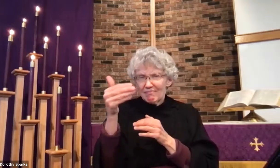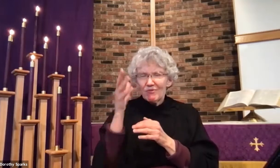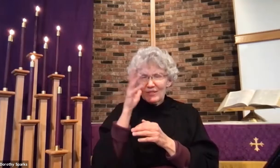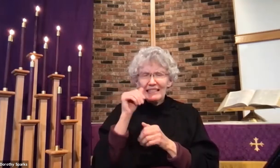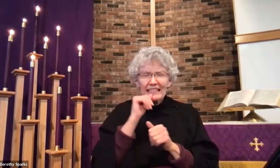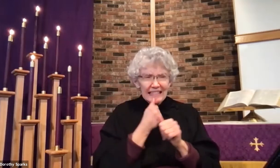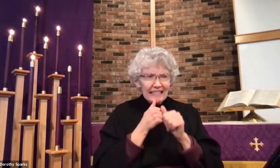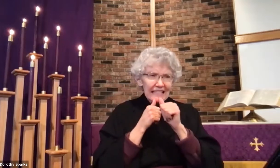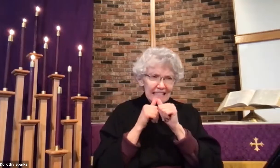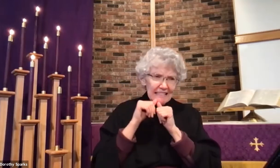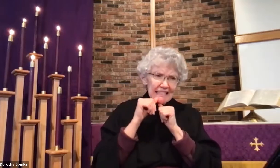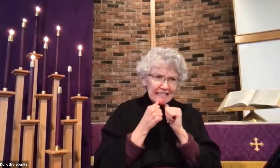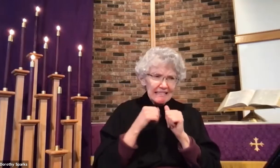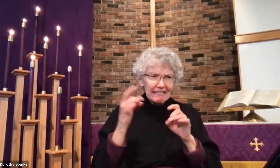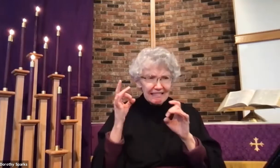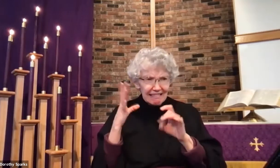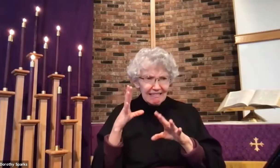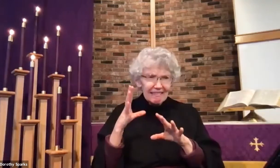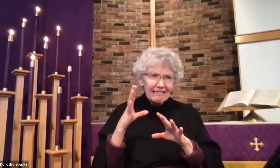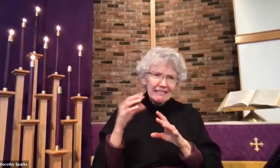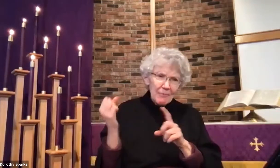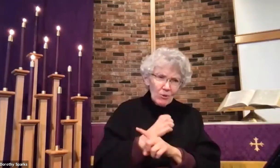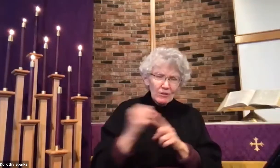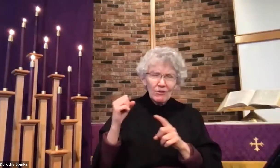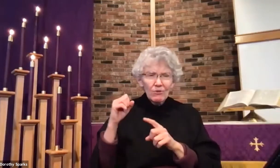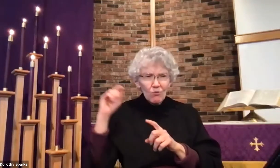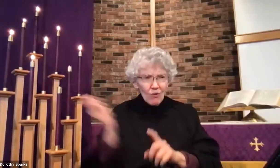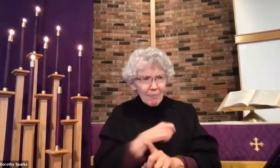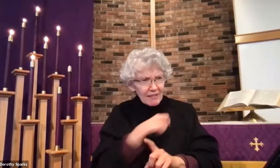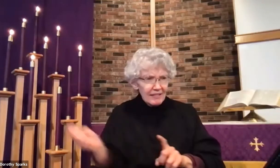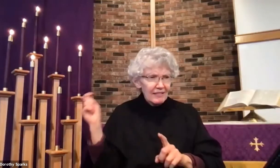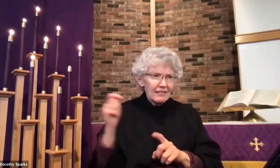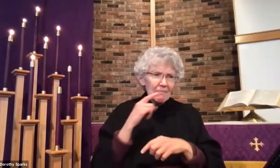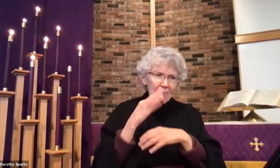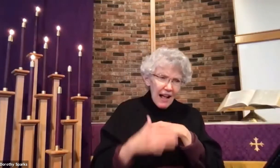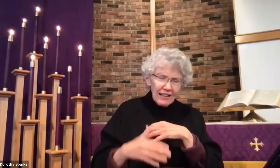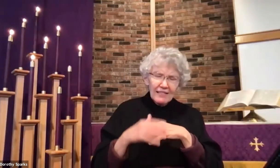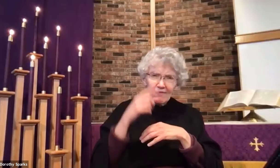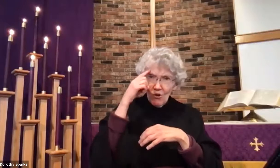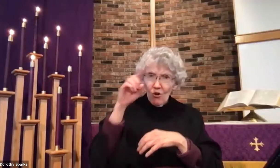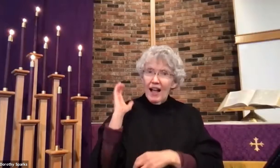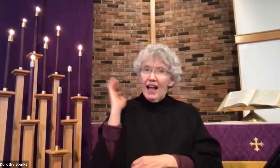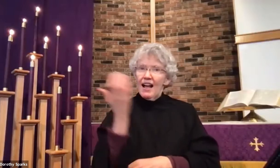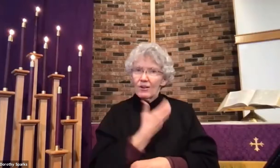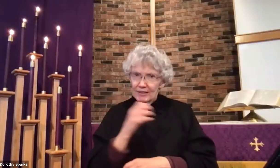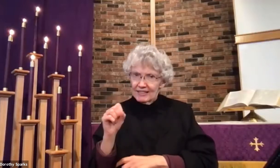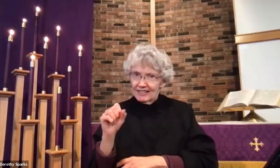He had a broken heart when people rejected him. And he knew that he was going to